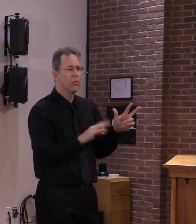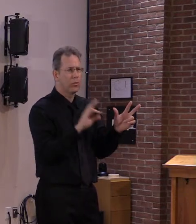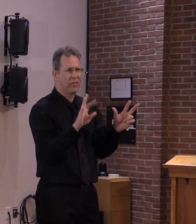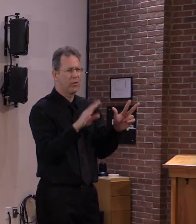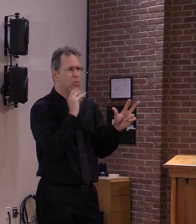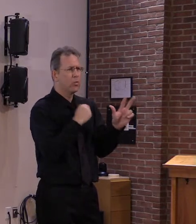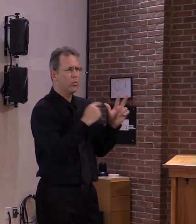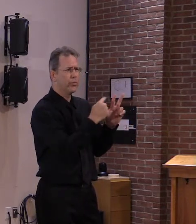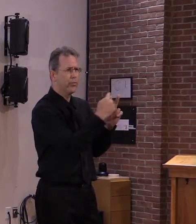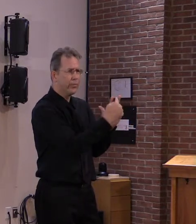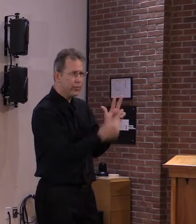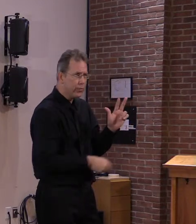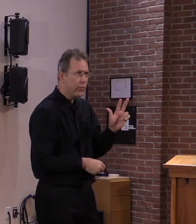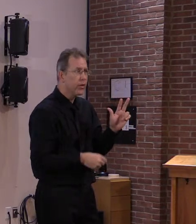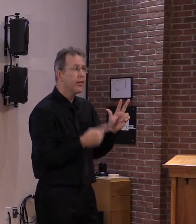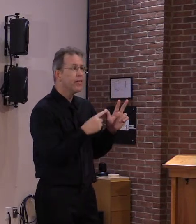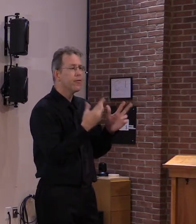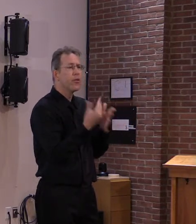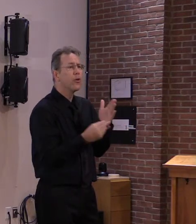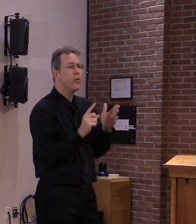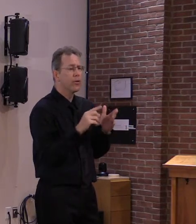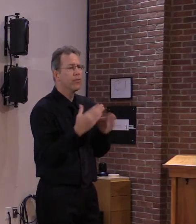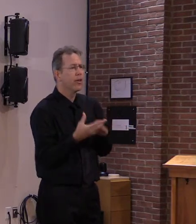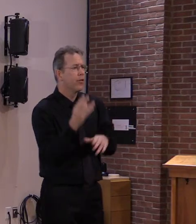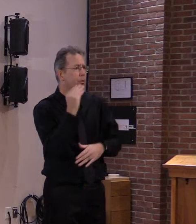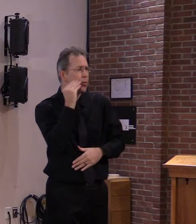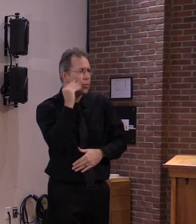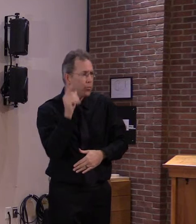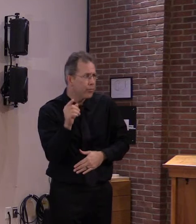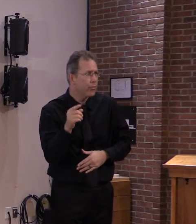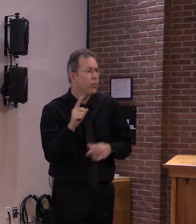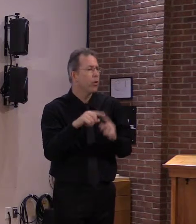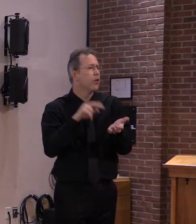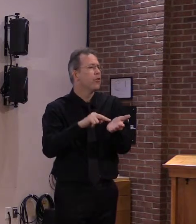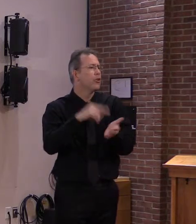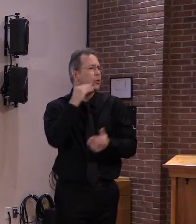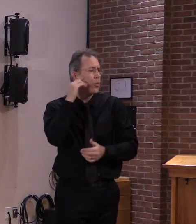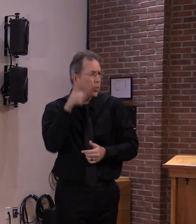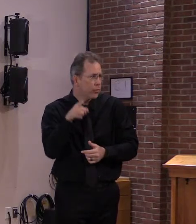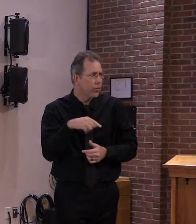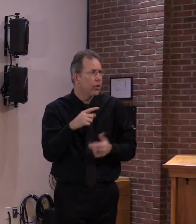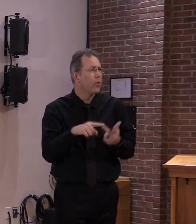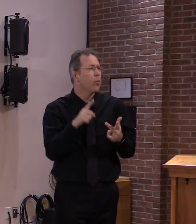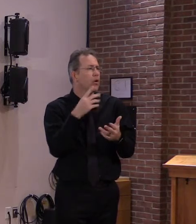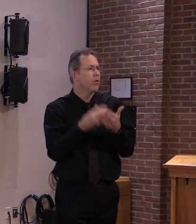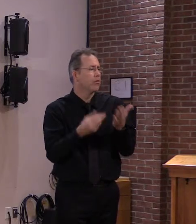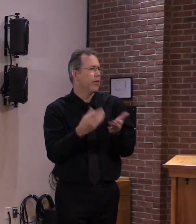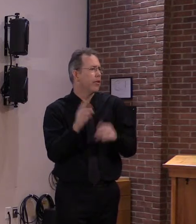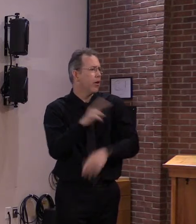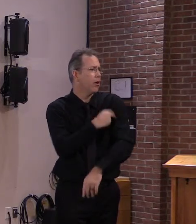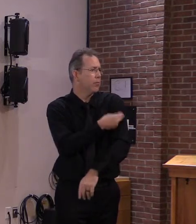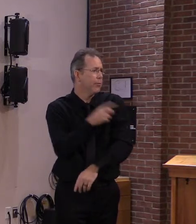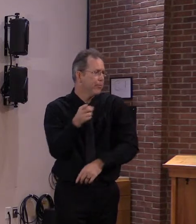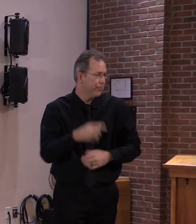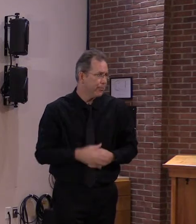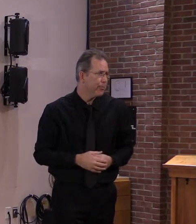holidays. Our guidance allows schools to include a question in their daily health check questionnaire on multi-household social